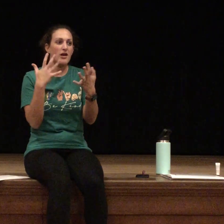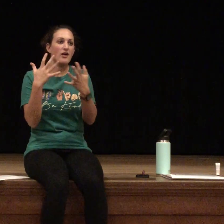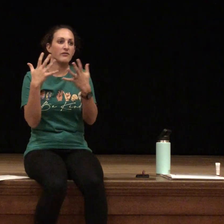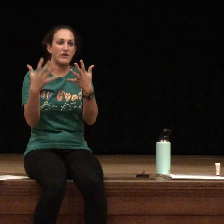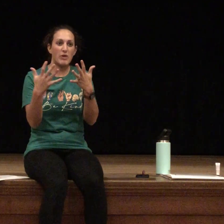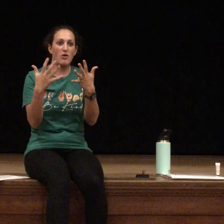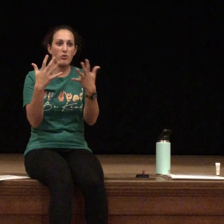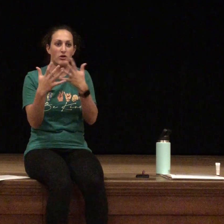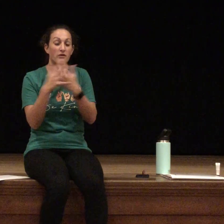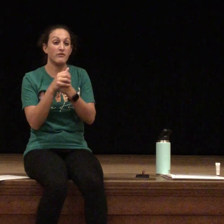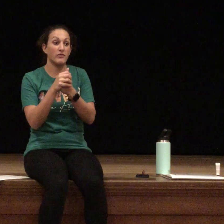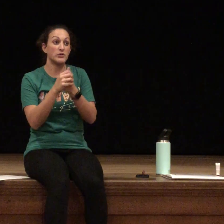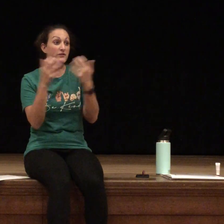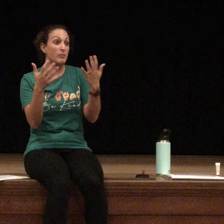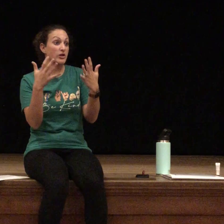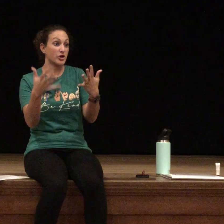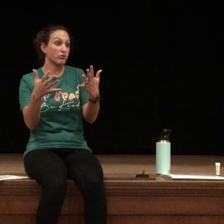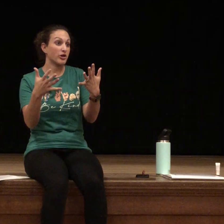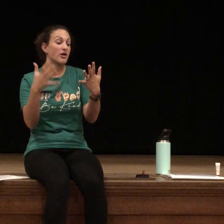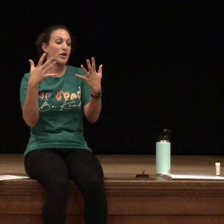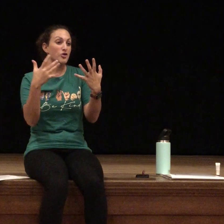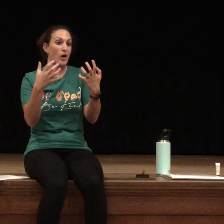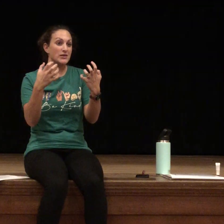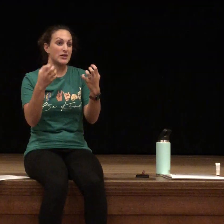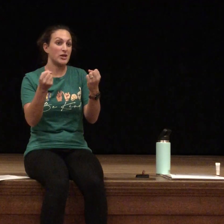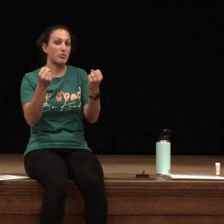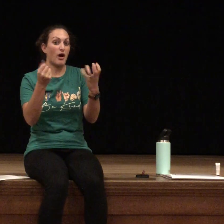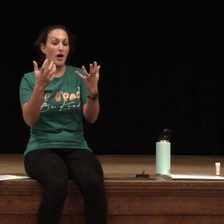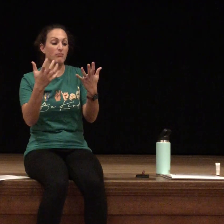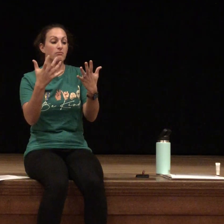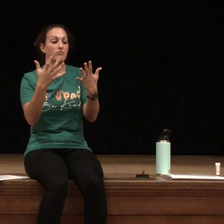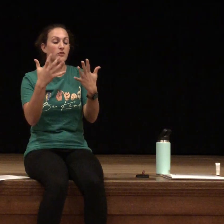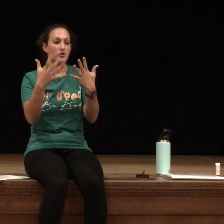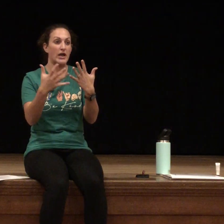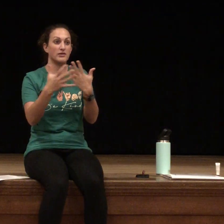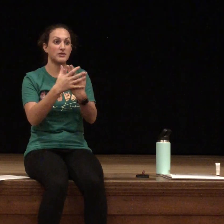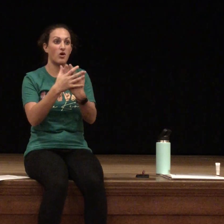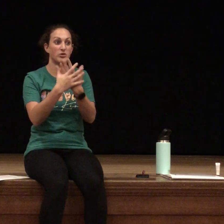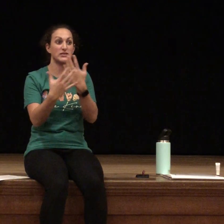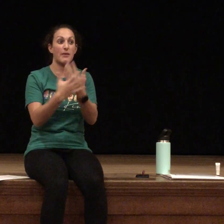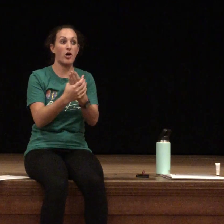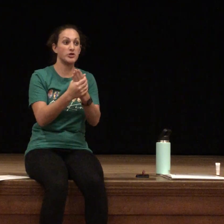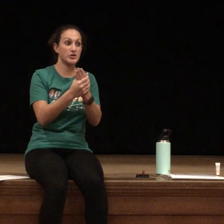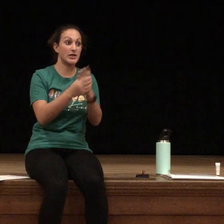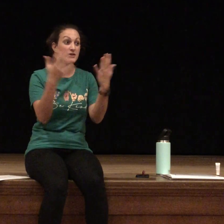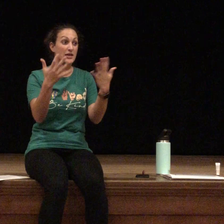if there was a female interpreter, you want to keep your nails almost the same color as your skin tone,